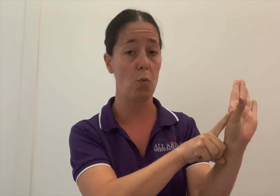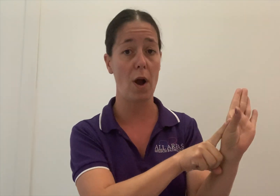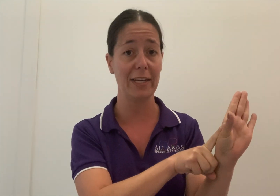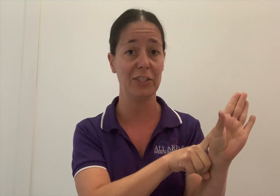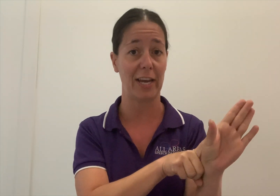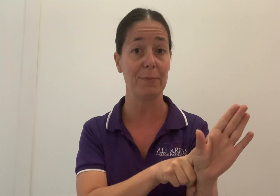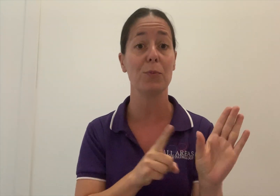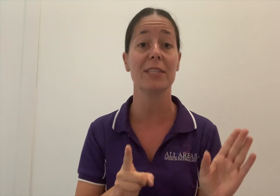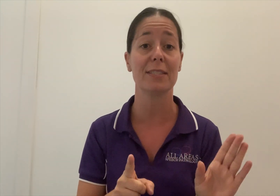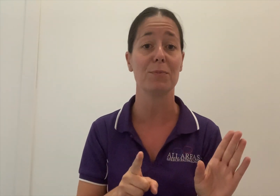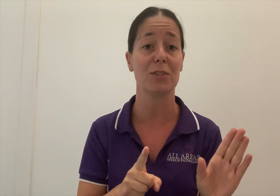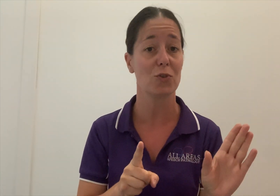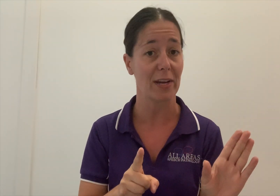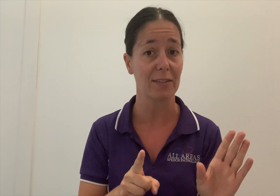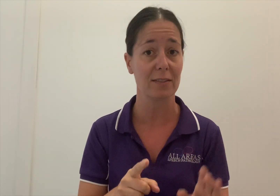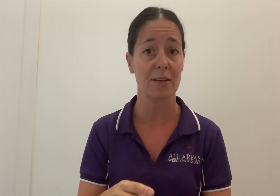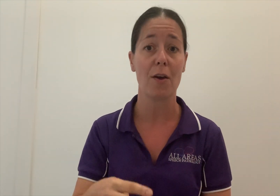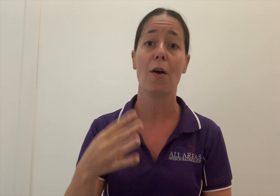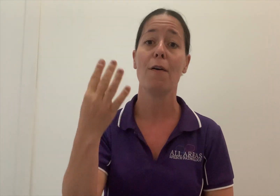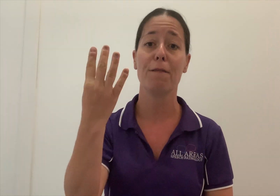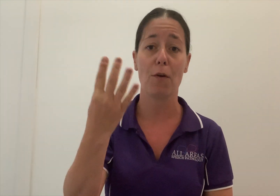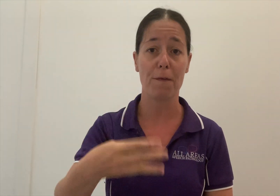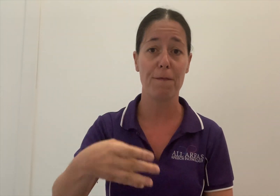Y shape with some stress. For